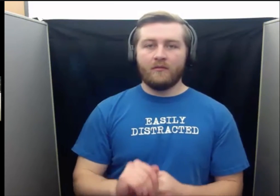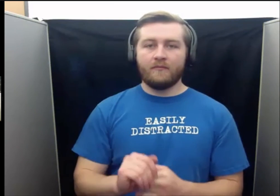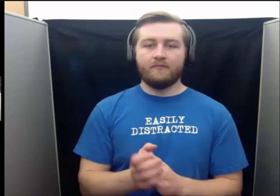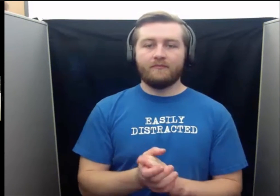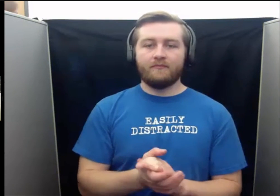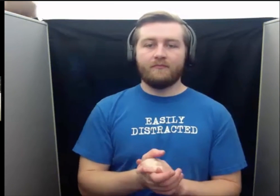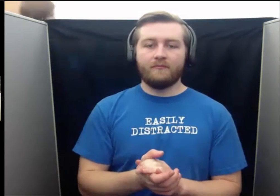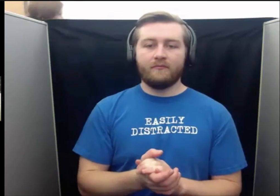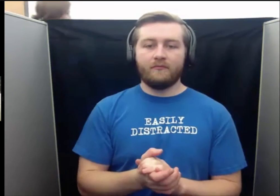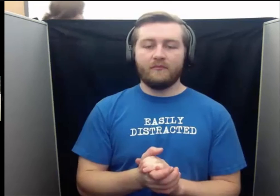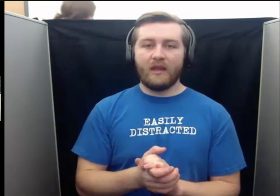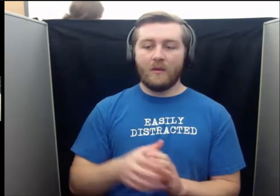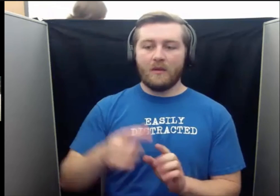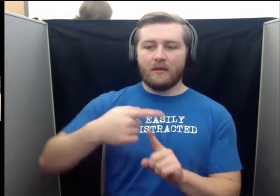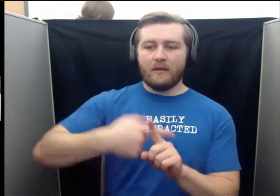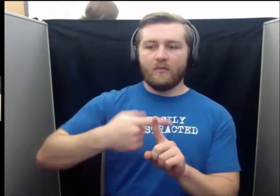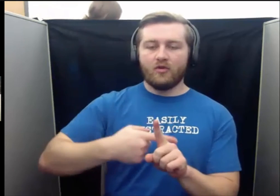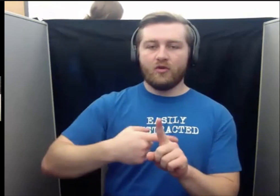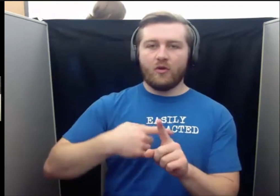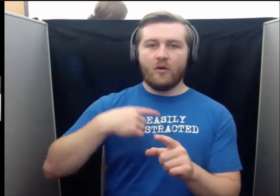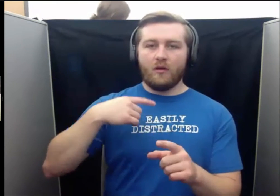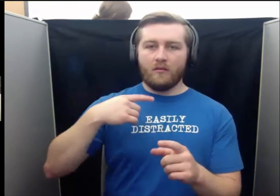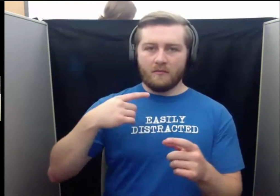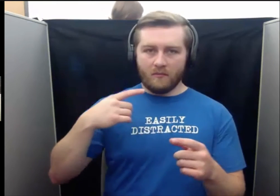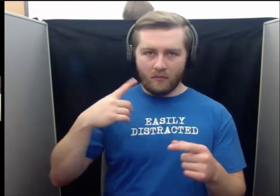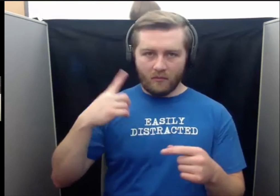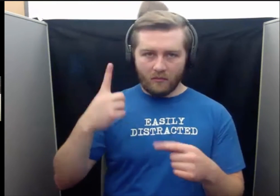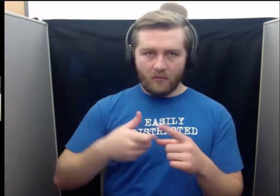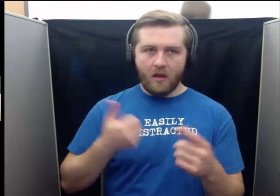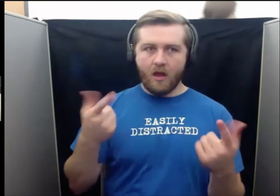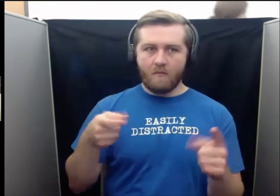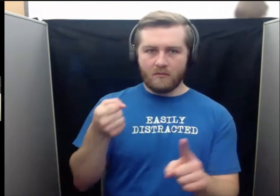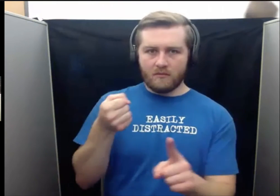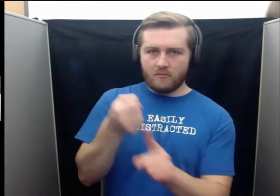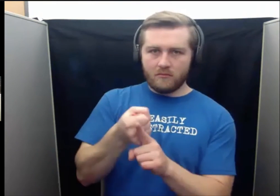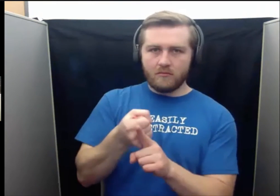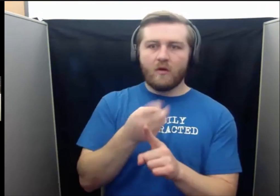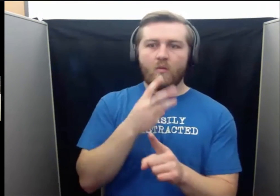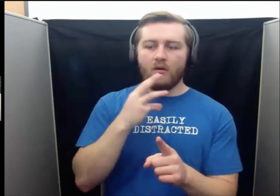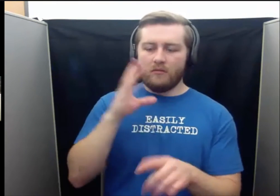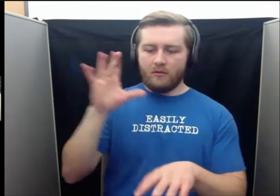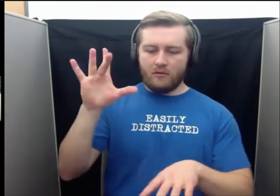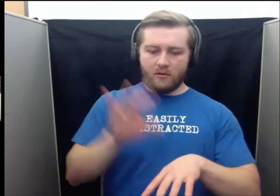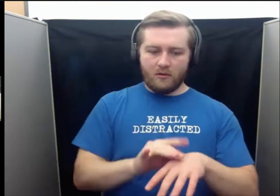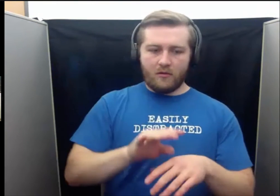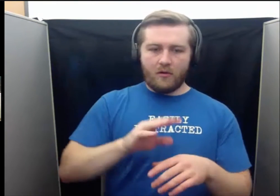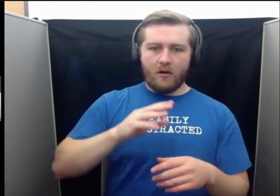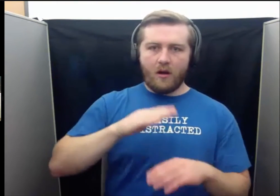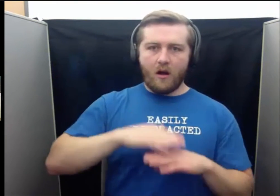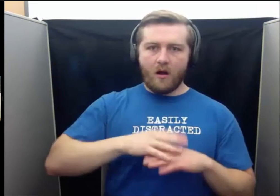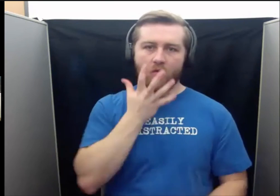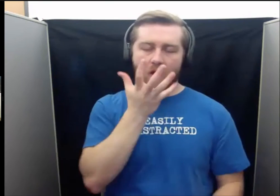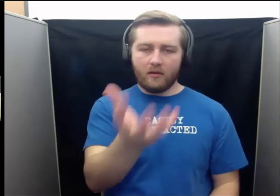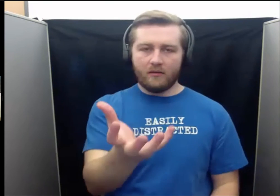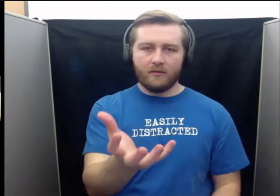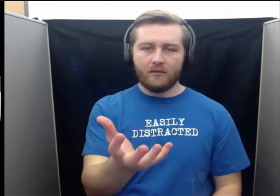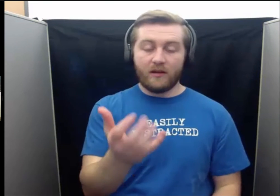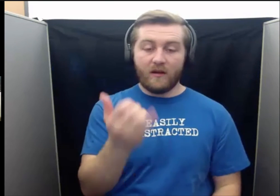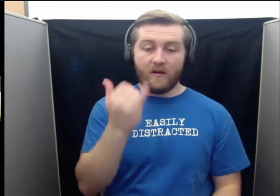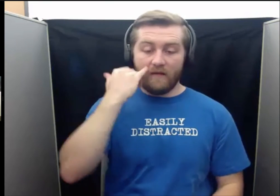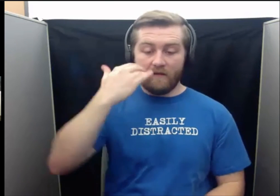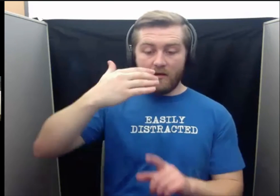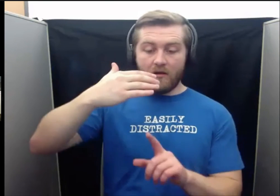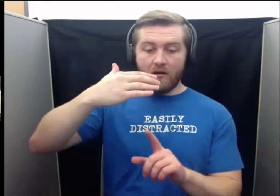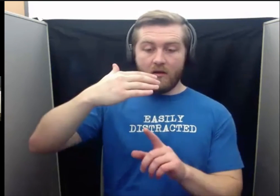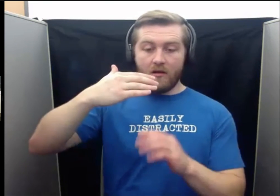Celsius, then you have frost. I was watching the news last night. They said the low last